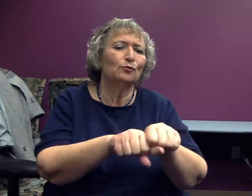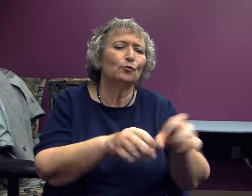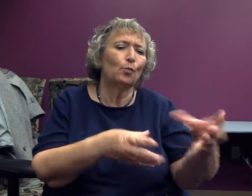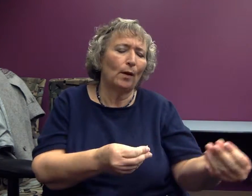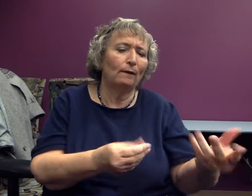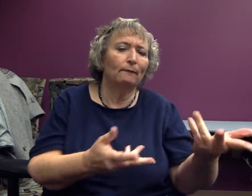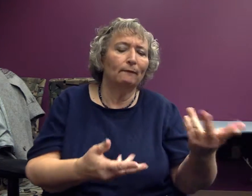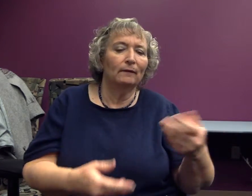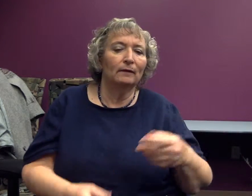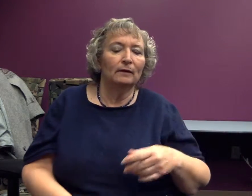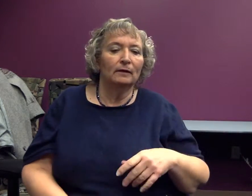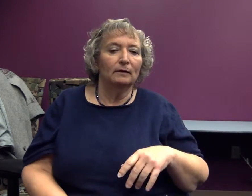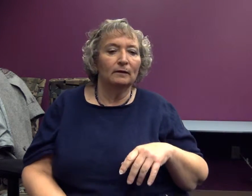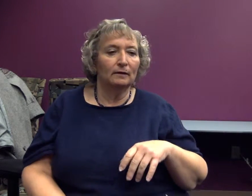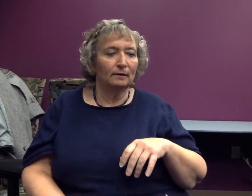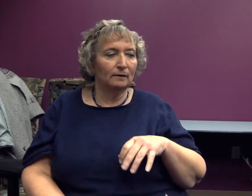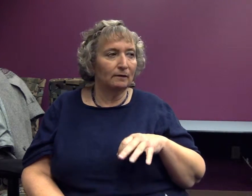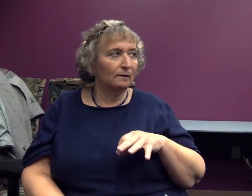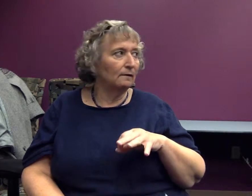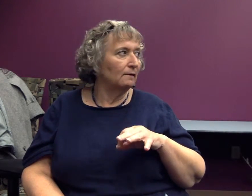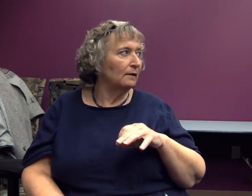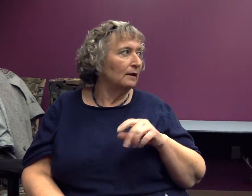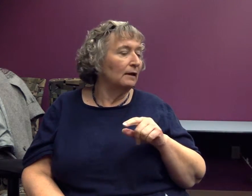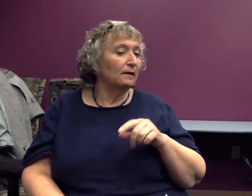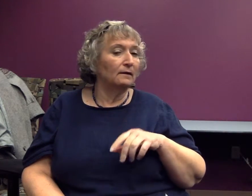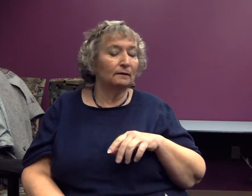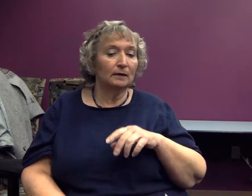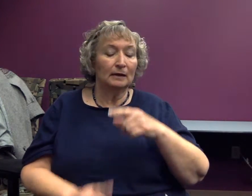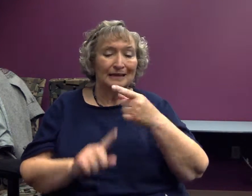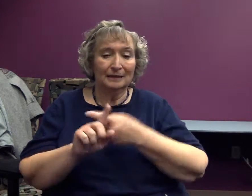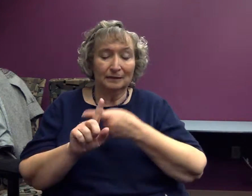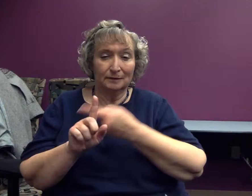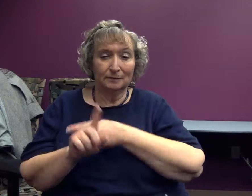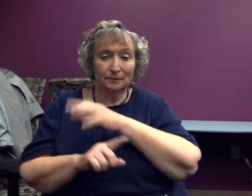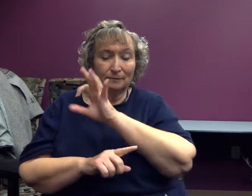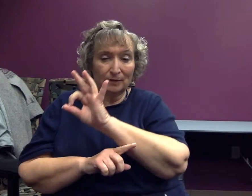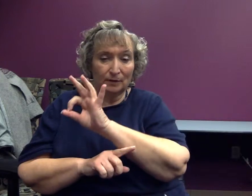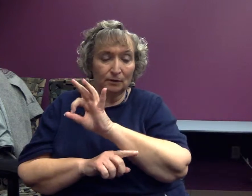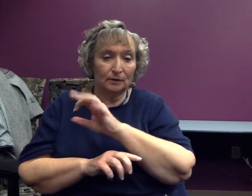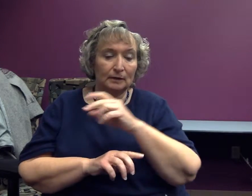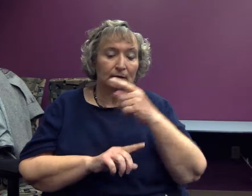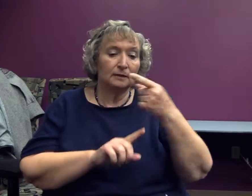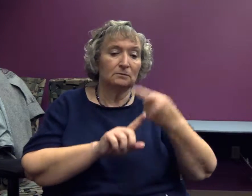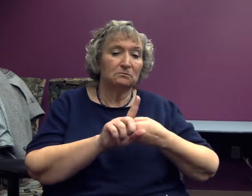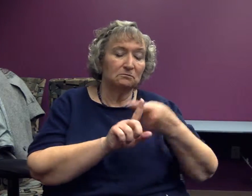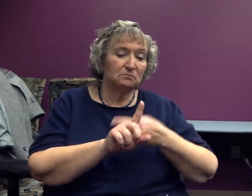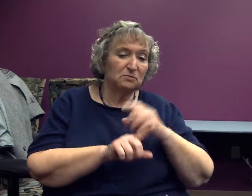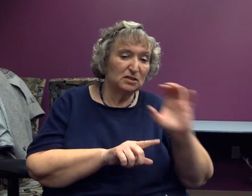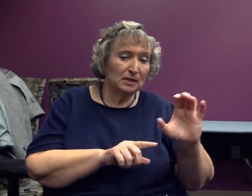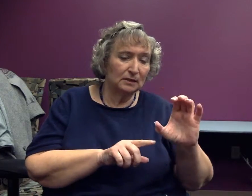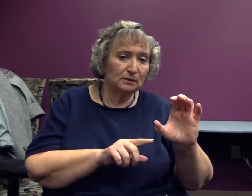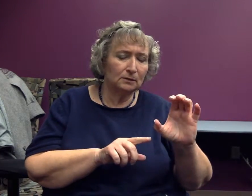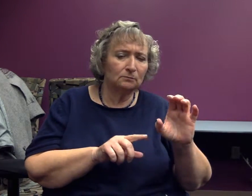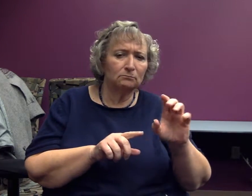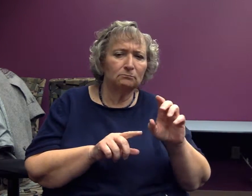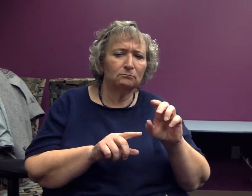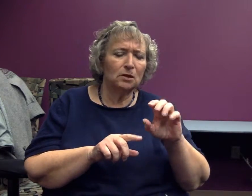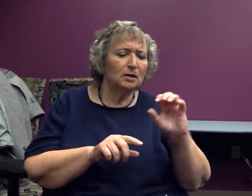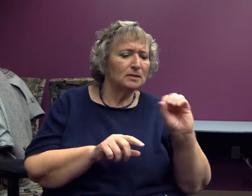In Fahrenheit, what's the same thing as 0 degrees Celsius? 0 degrees Celsius is what in Fahrenheit? Tom? 32.